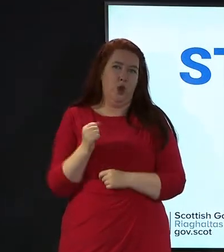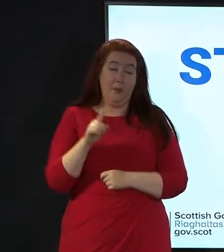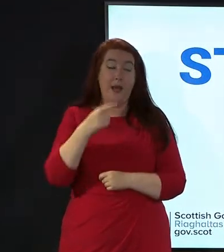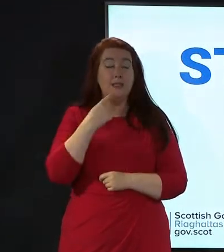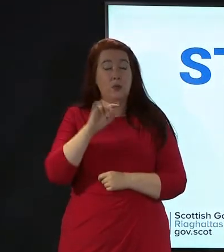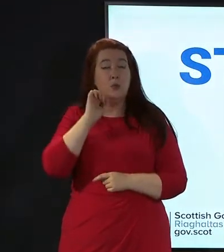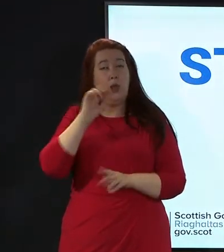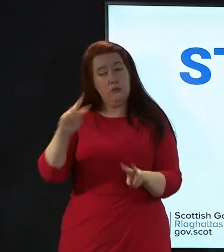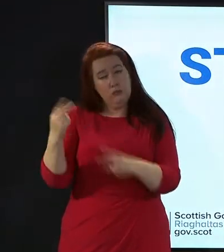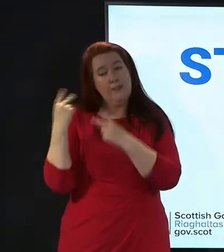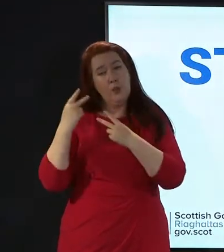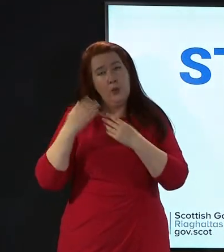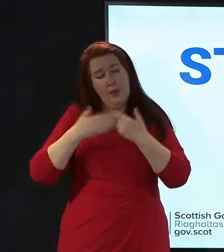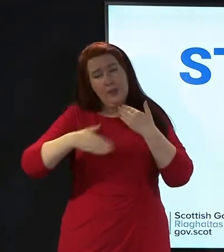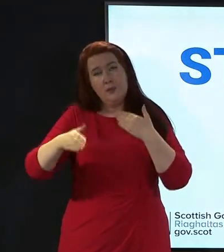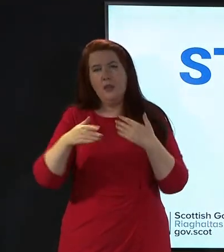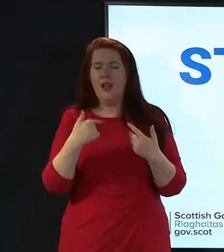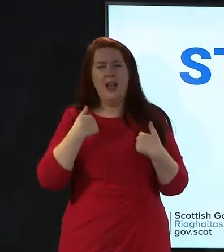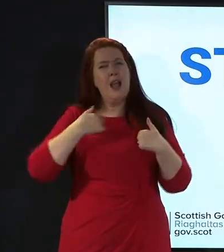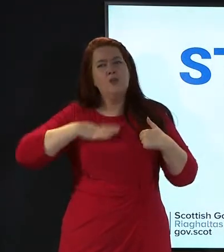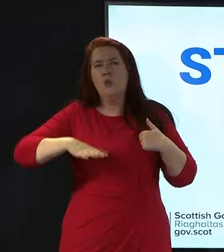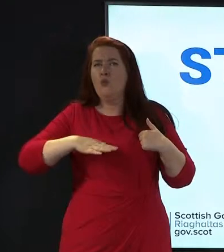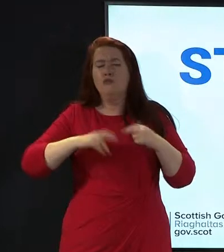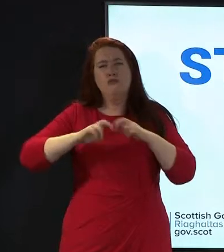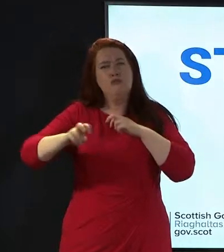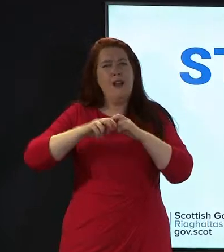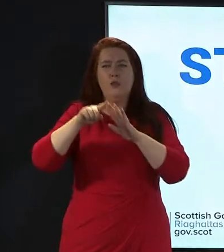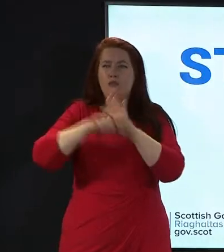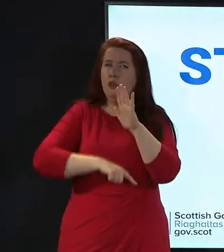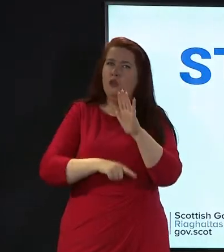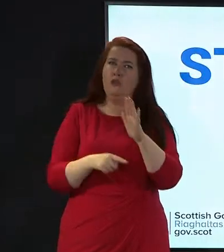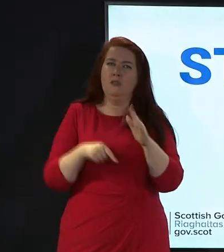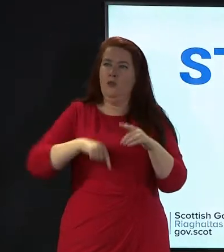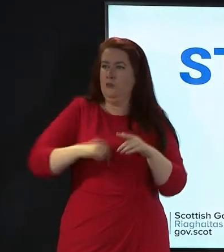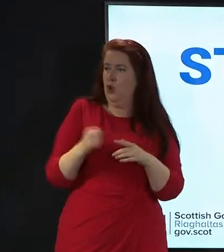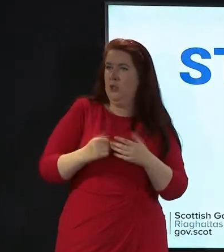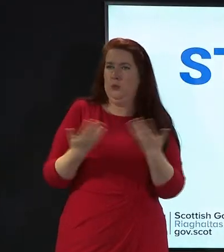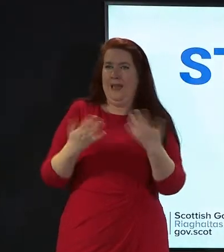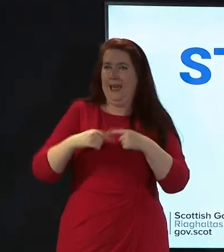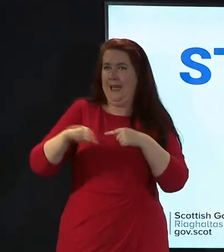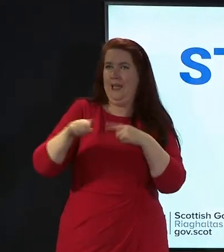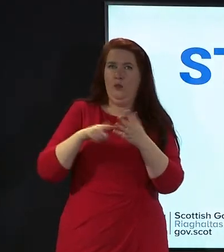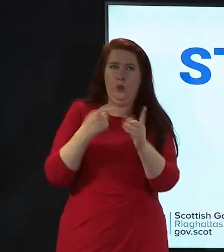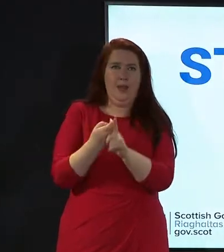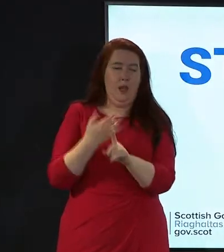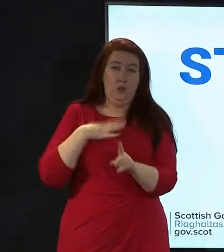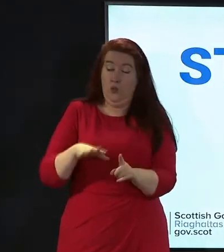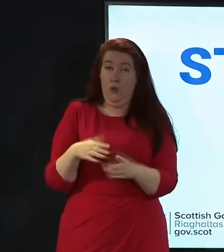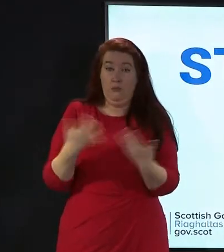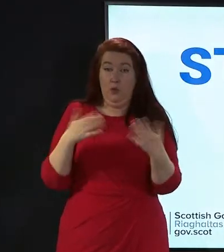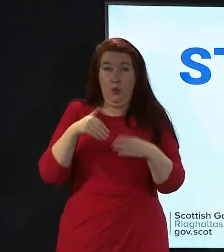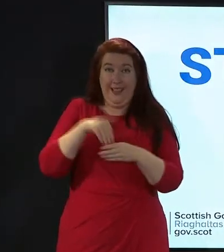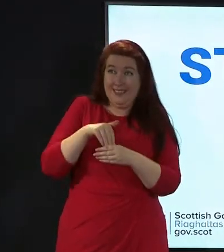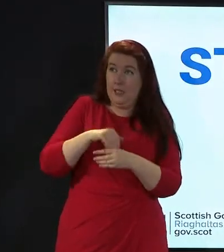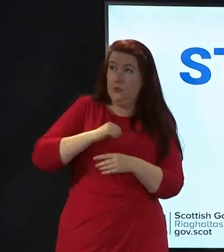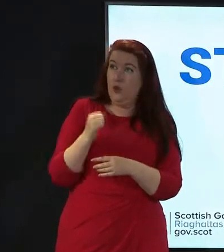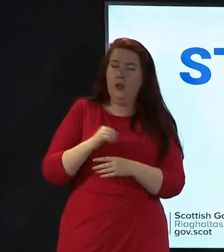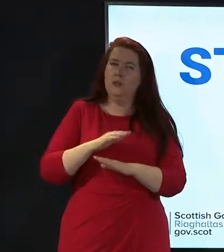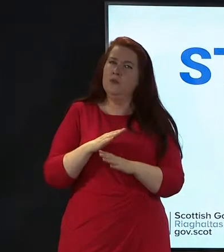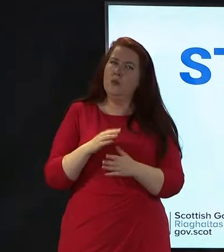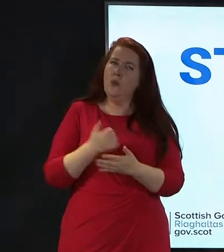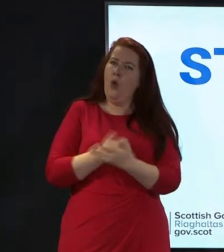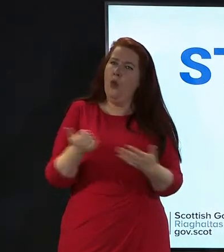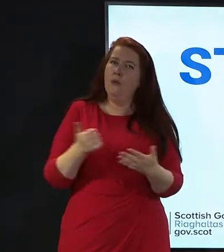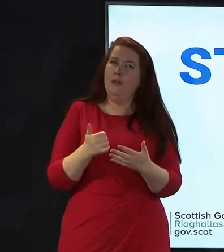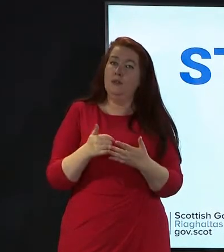course of the week. And I don't want travel restrictions in place between Scotland and any part of the UK or within Scotland. So we don't keep these in place for any